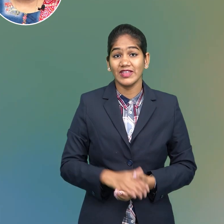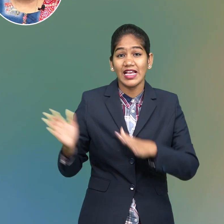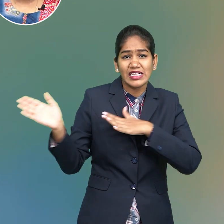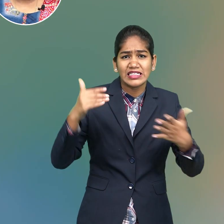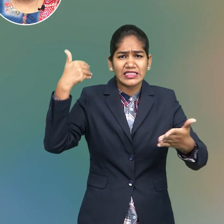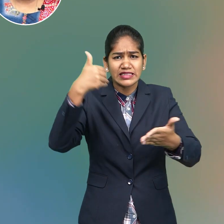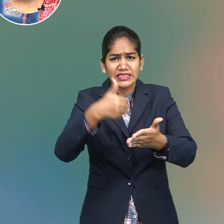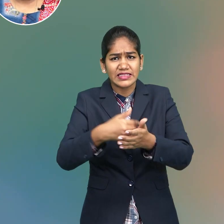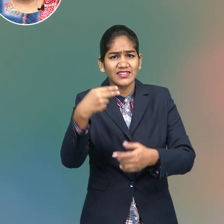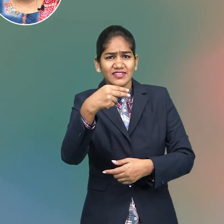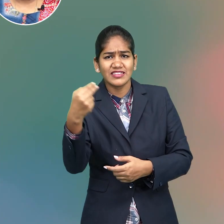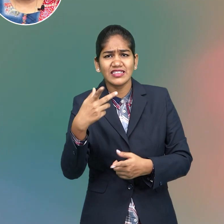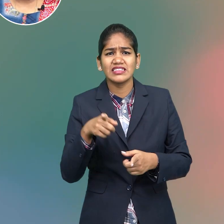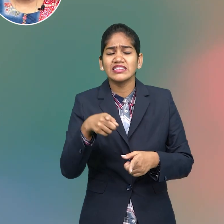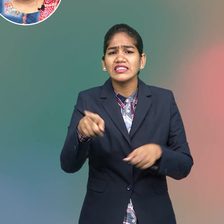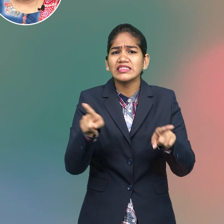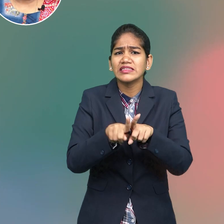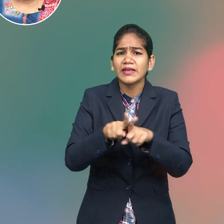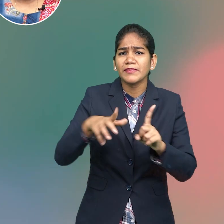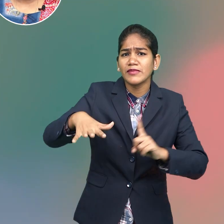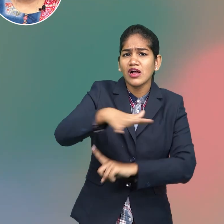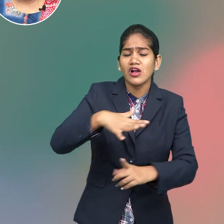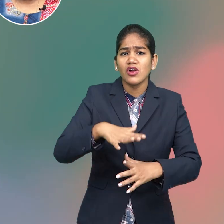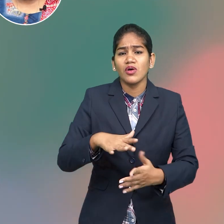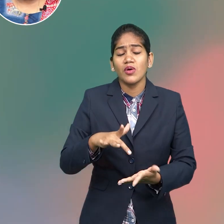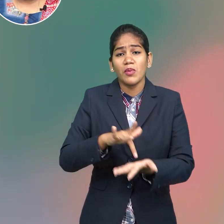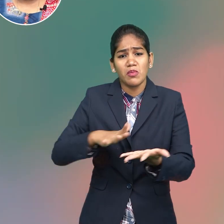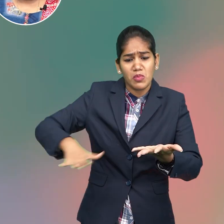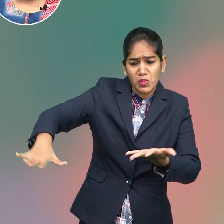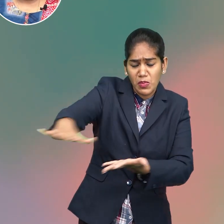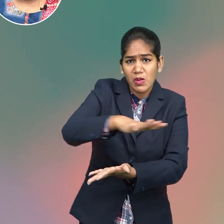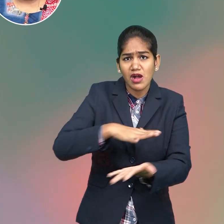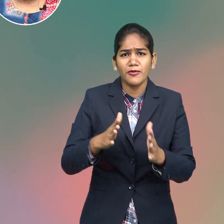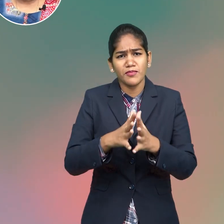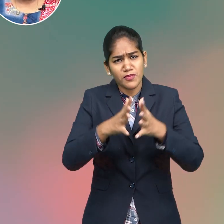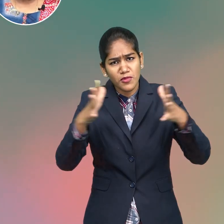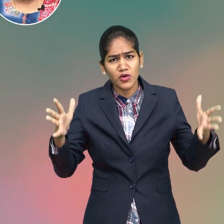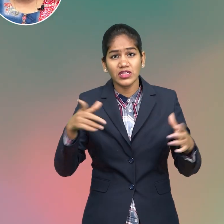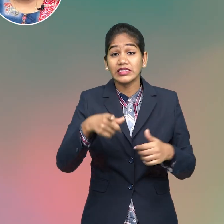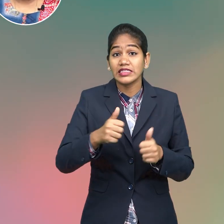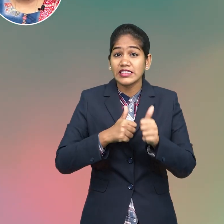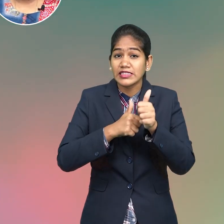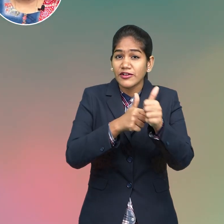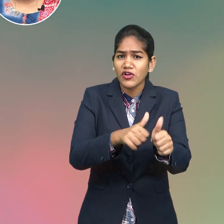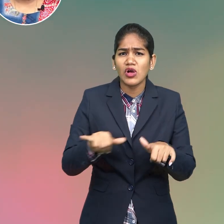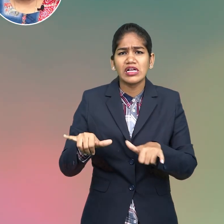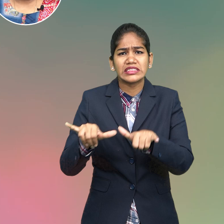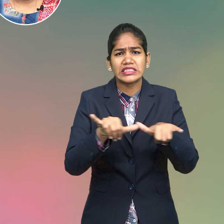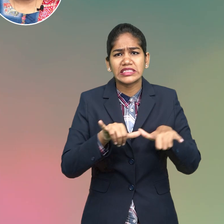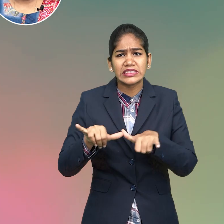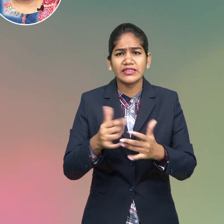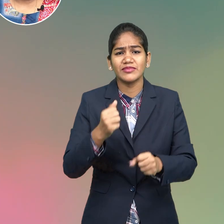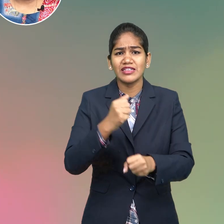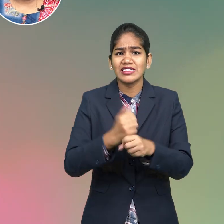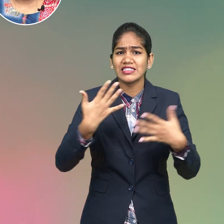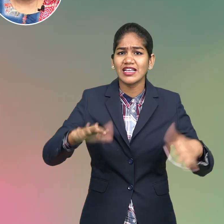Climate refers to such conditions over a large area and follows a similar general